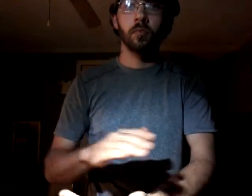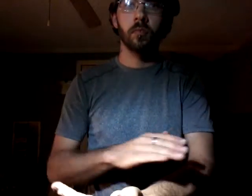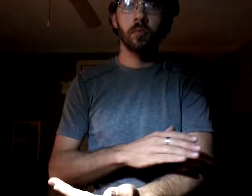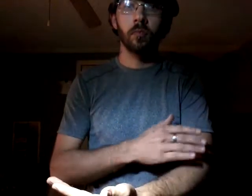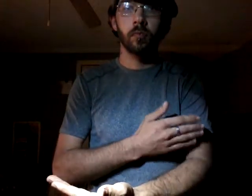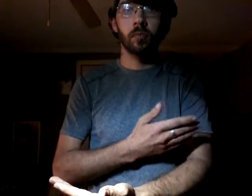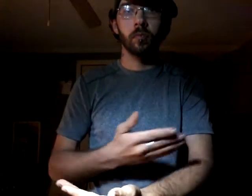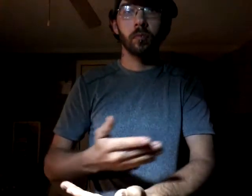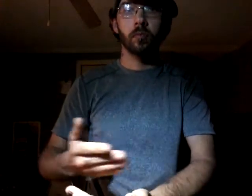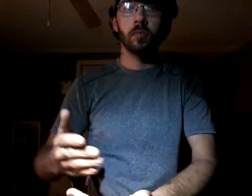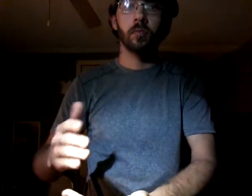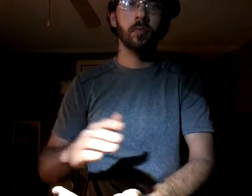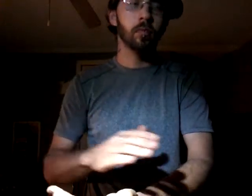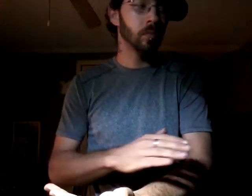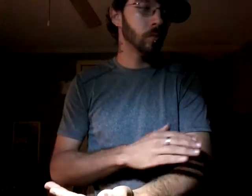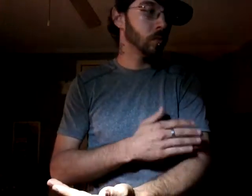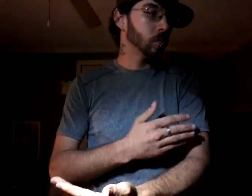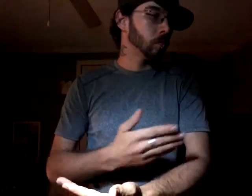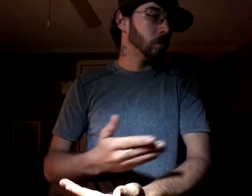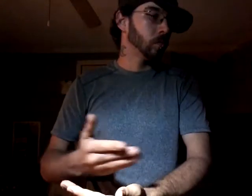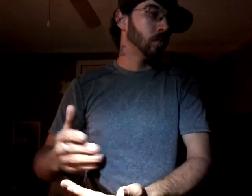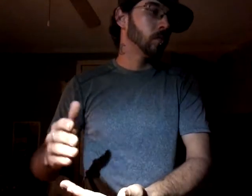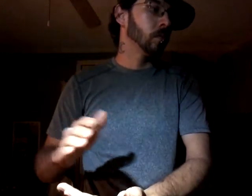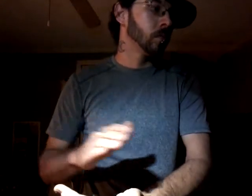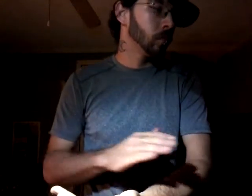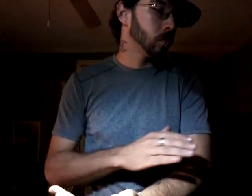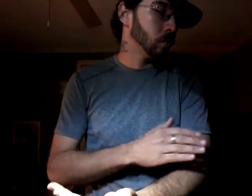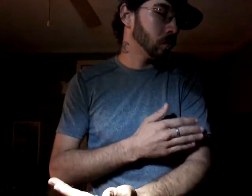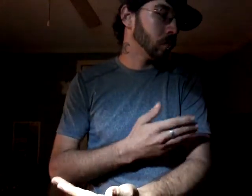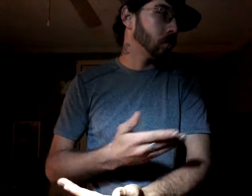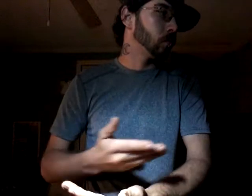like-up I don't I like